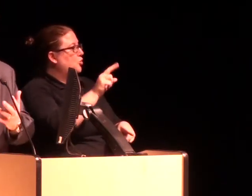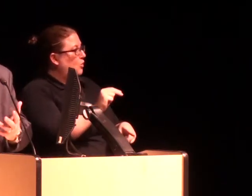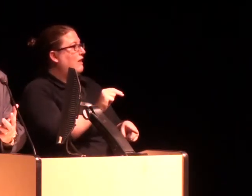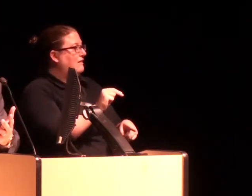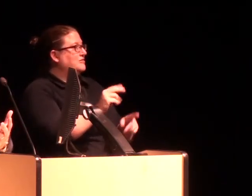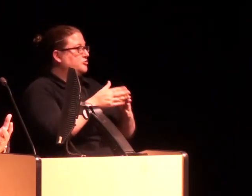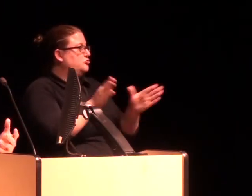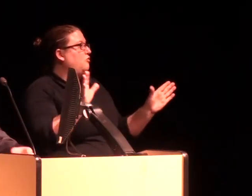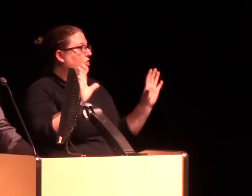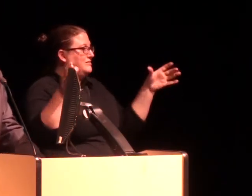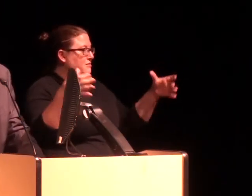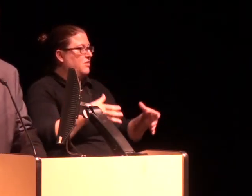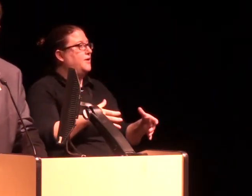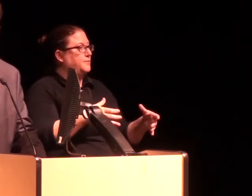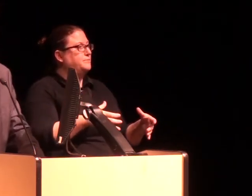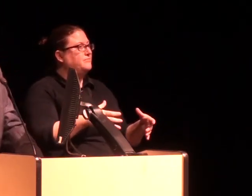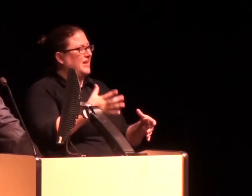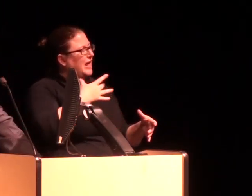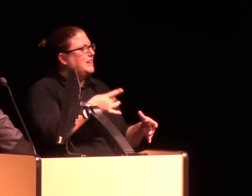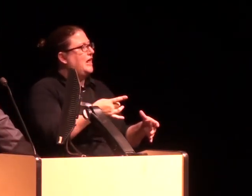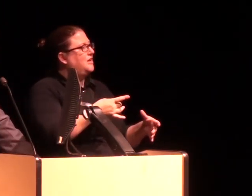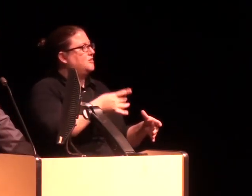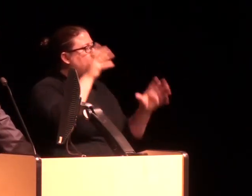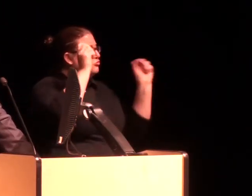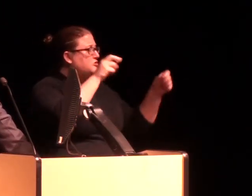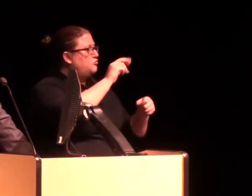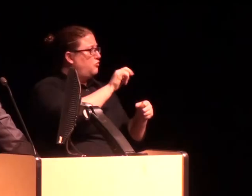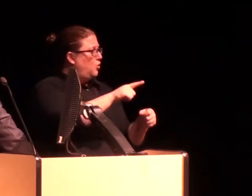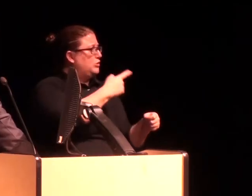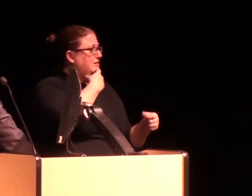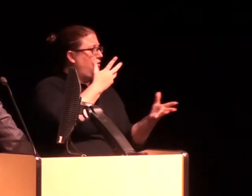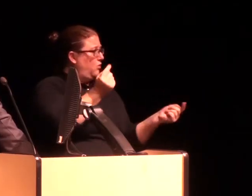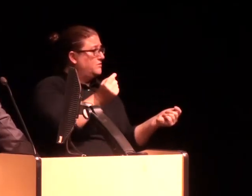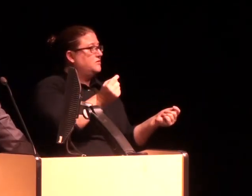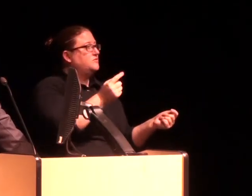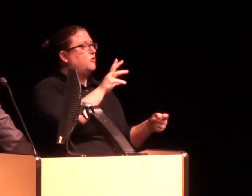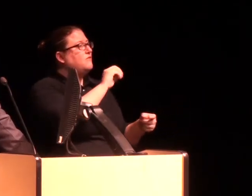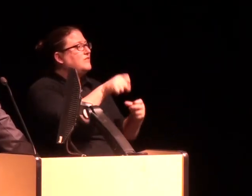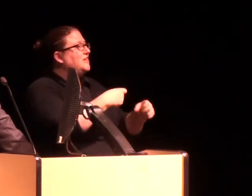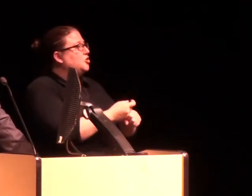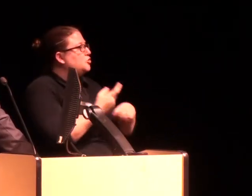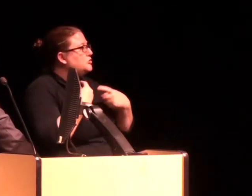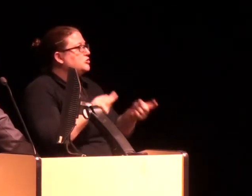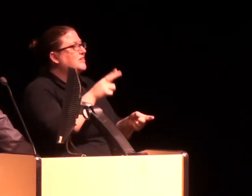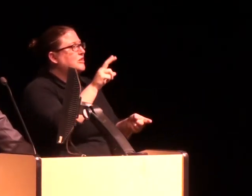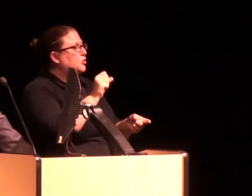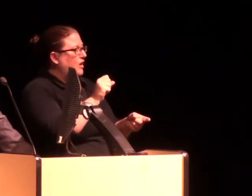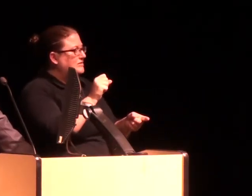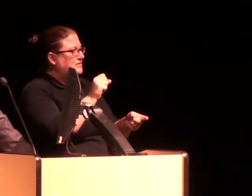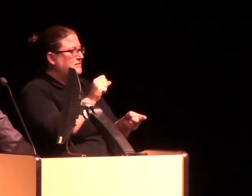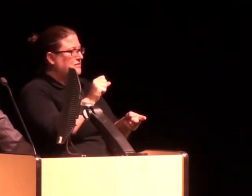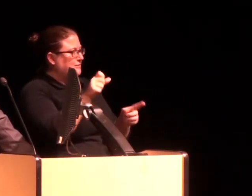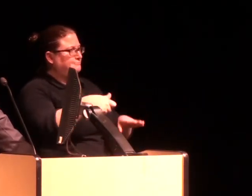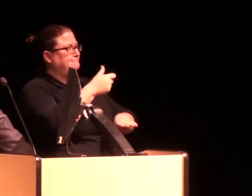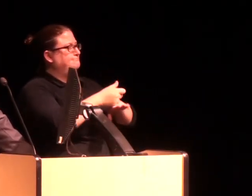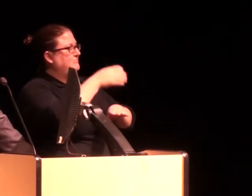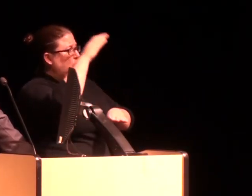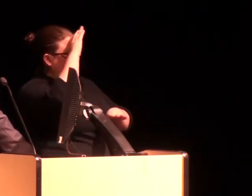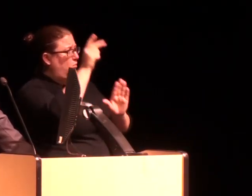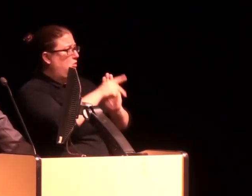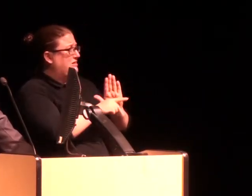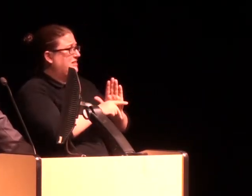Assembly. And I like very much what President Obama said at that opportunity. For 50 years, the United States pursued a Cuban policy that